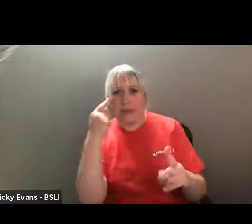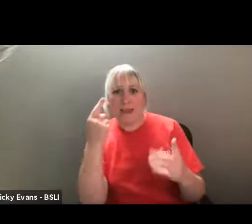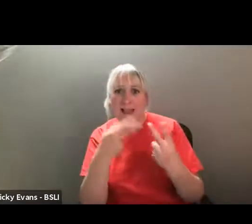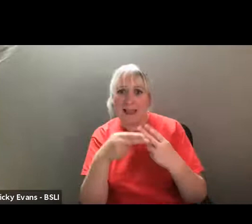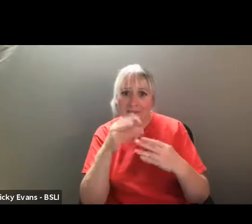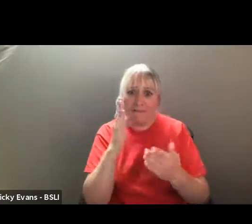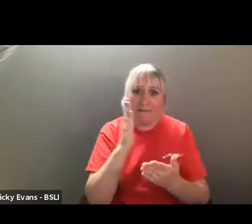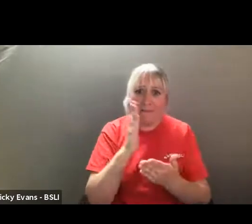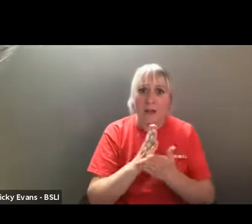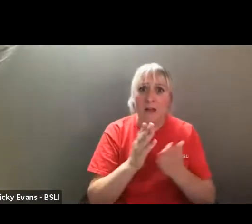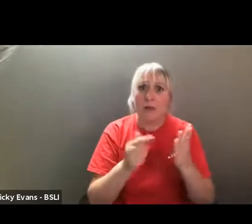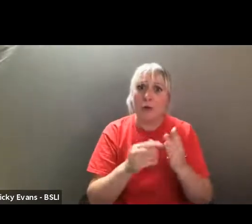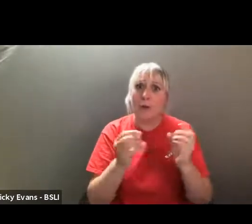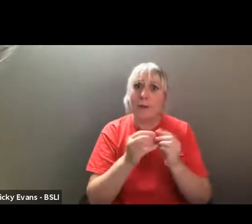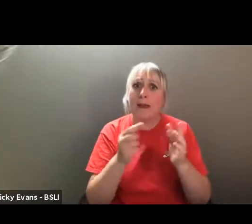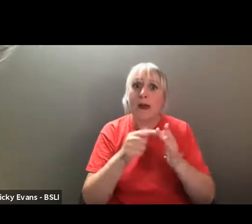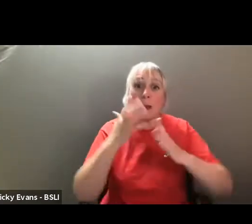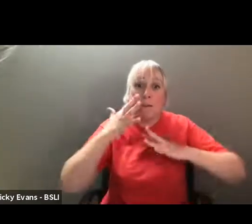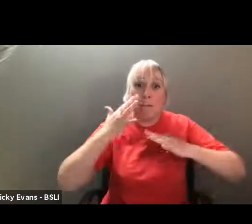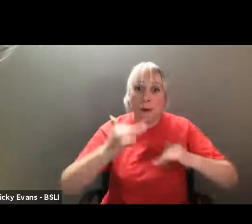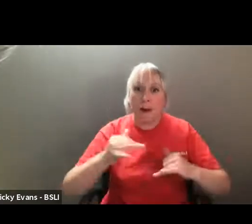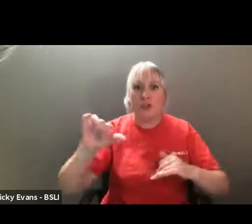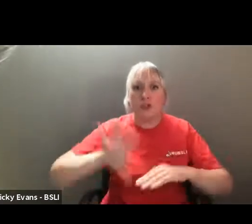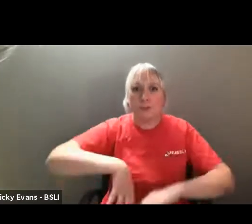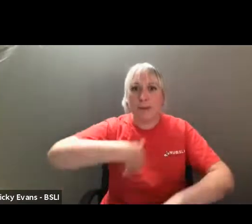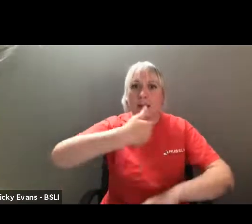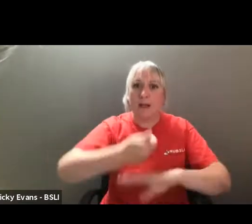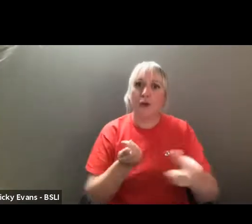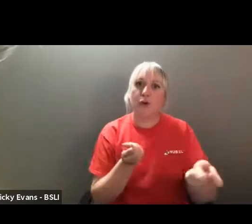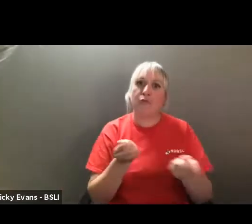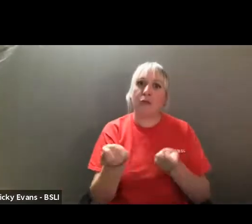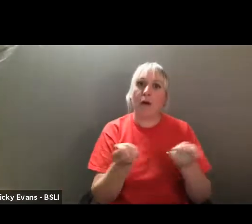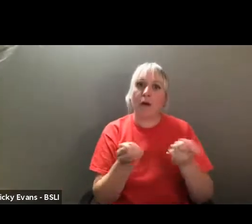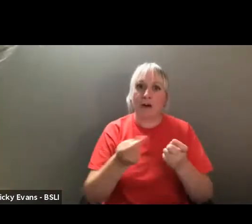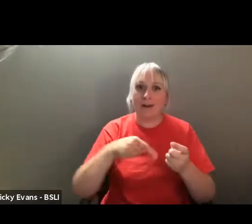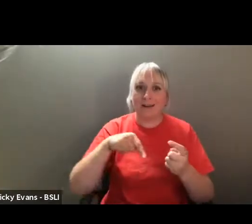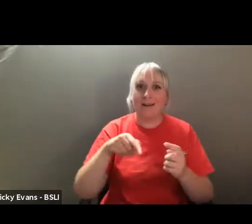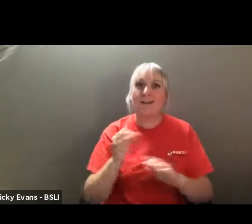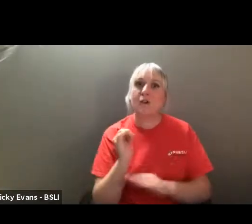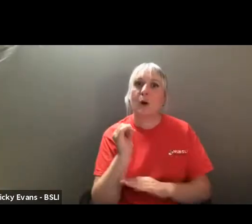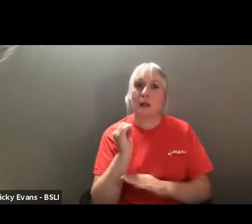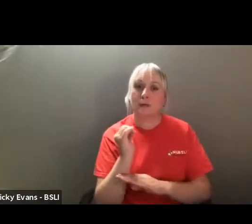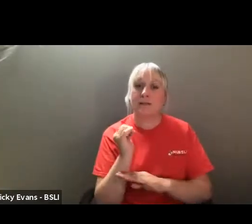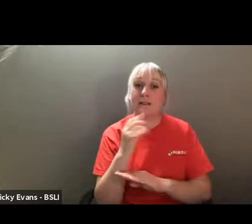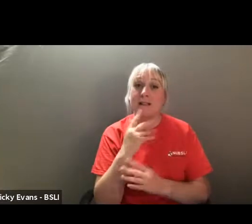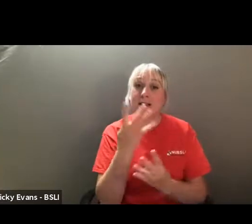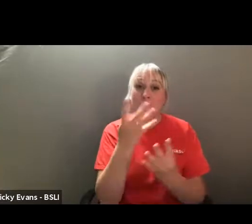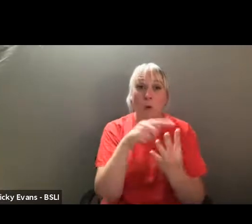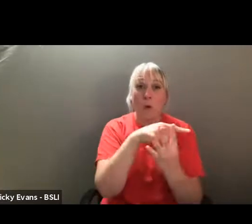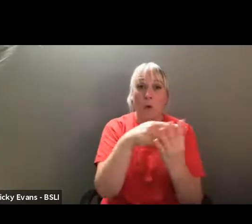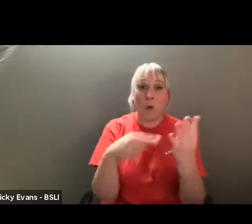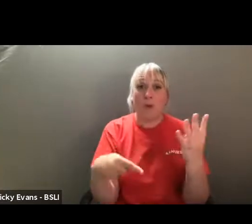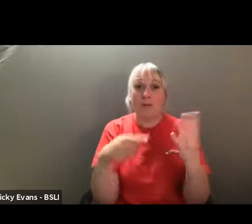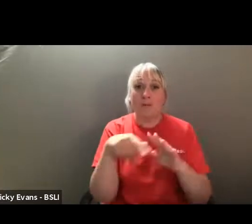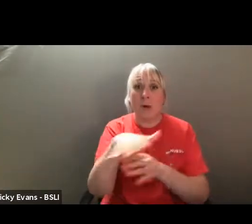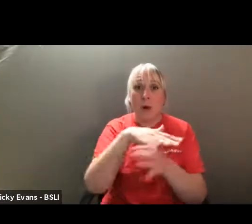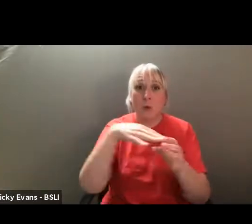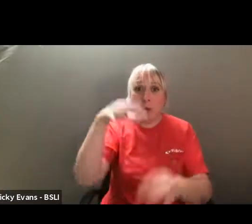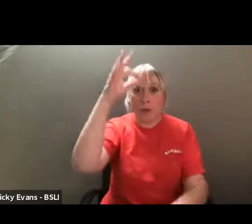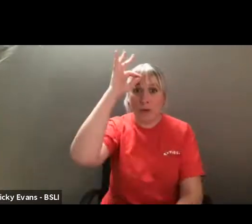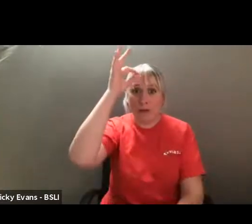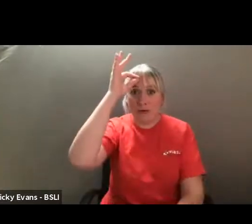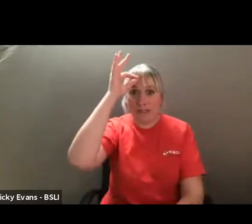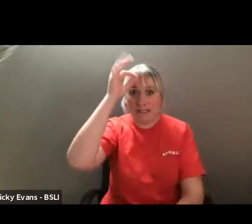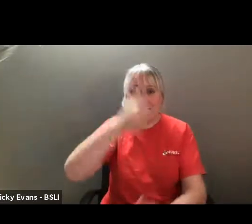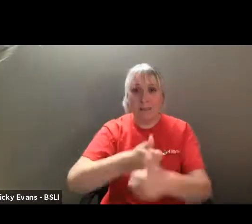could be run in Scotland. It had the support of 4 local authorities, Fife,